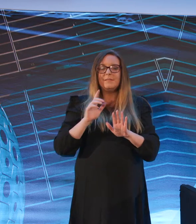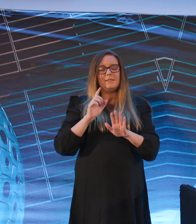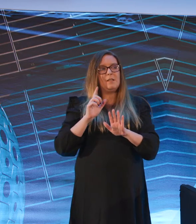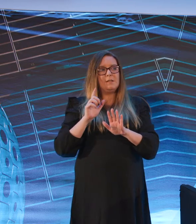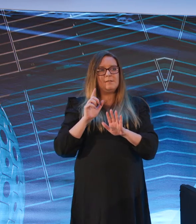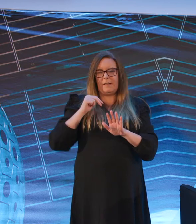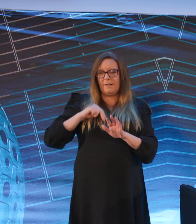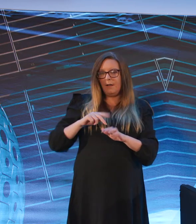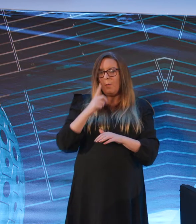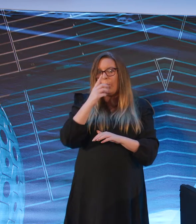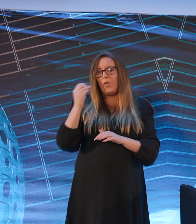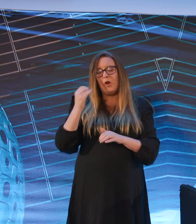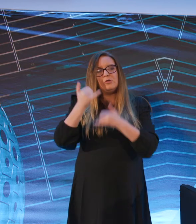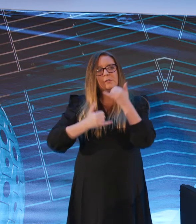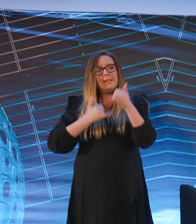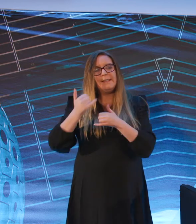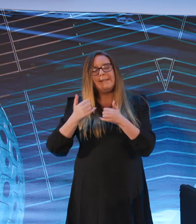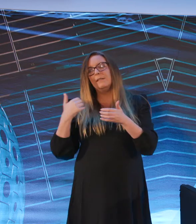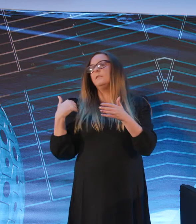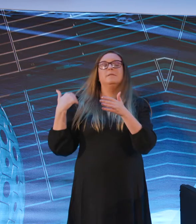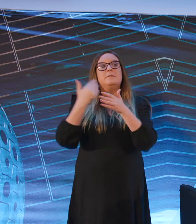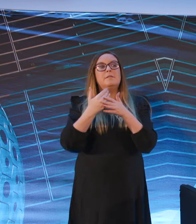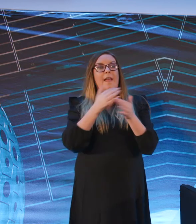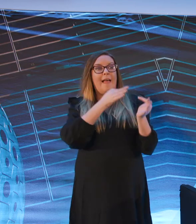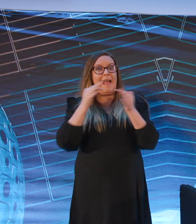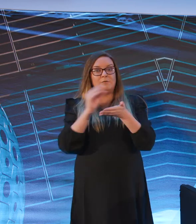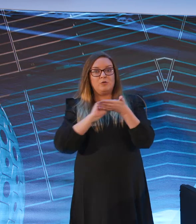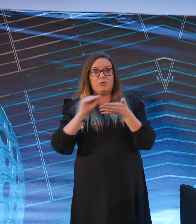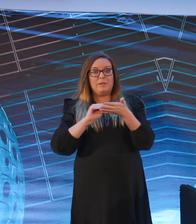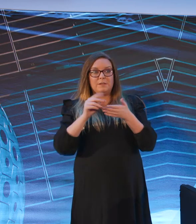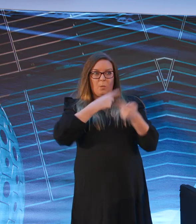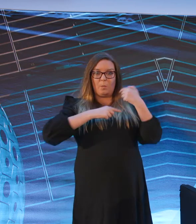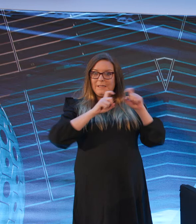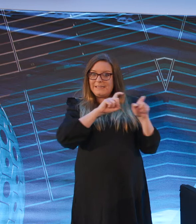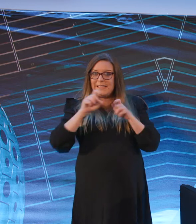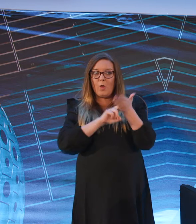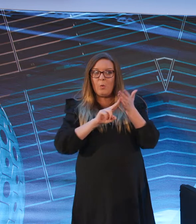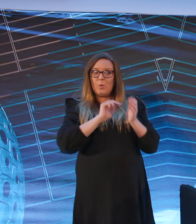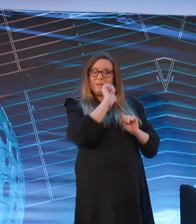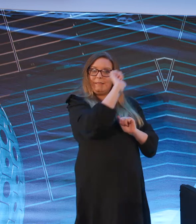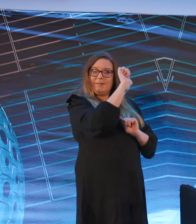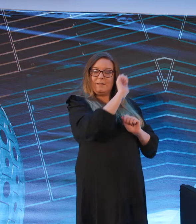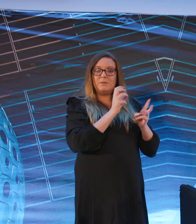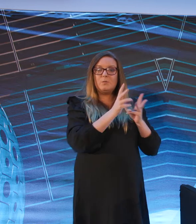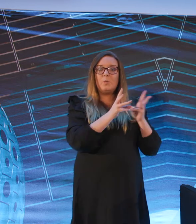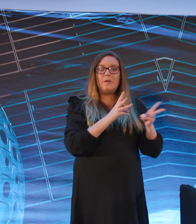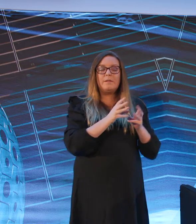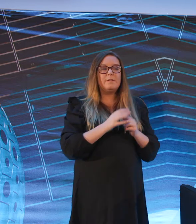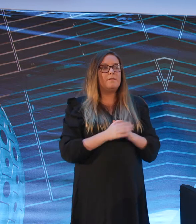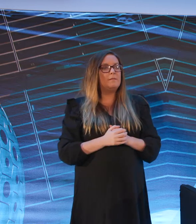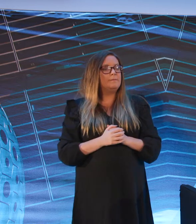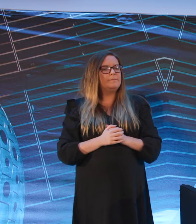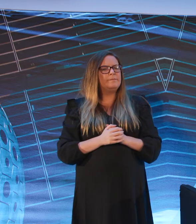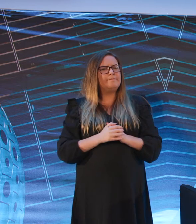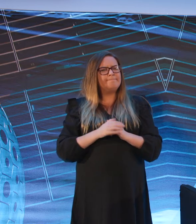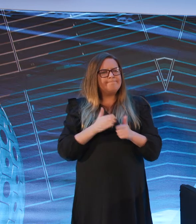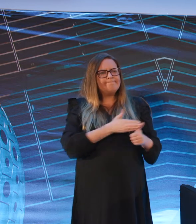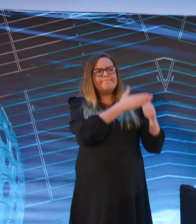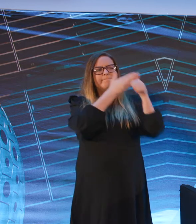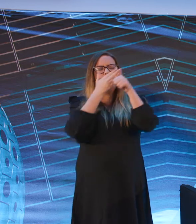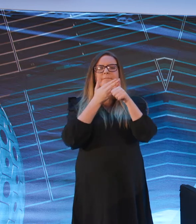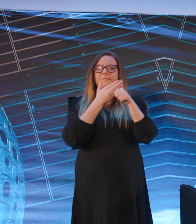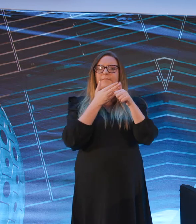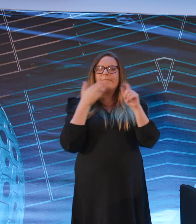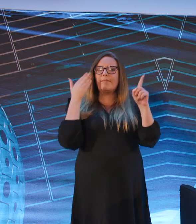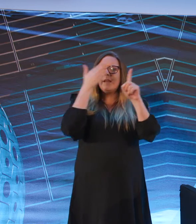almost 100 years after it was written. Newman argued that the primary purpose of the university is for